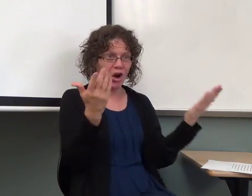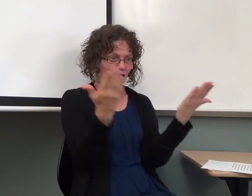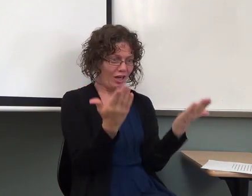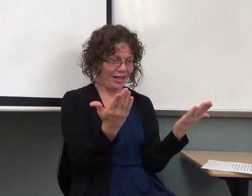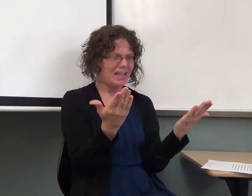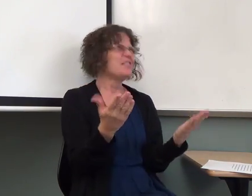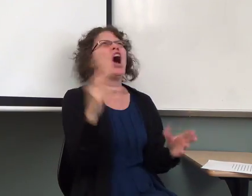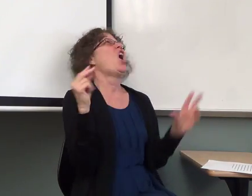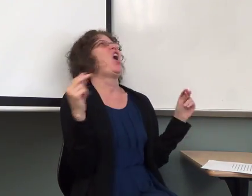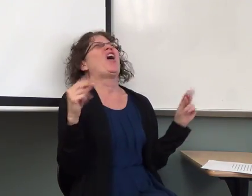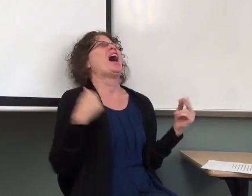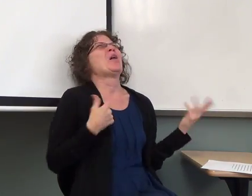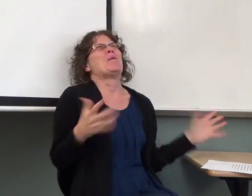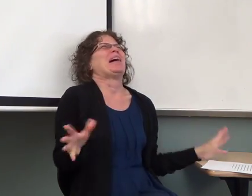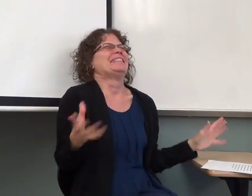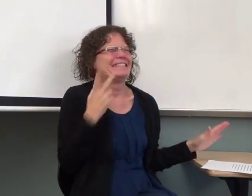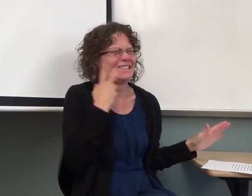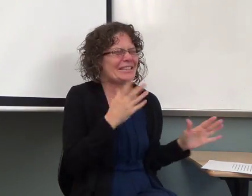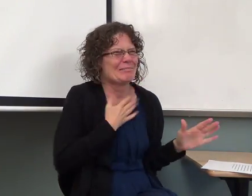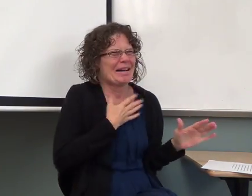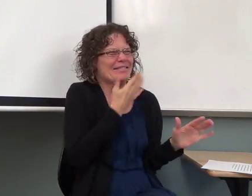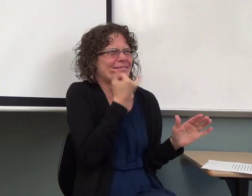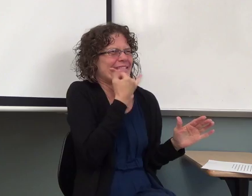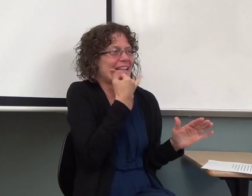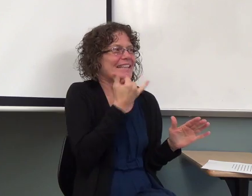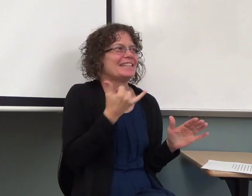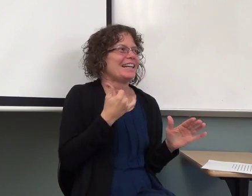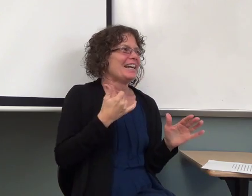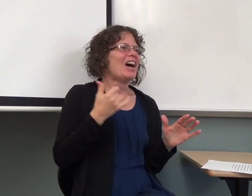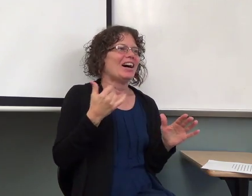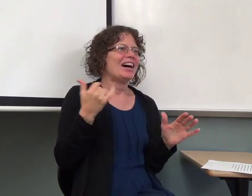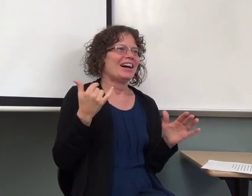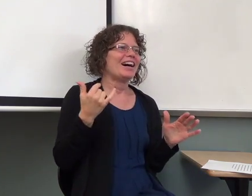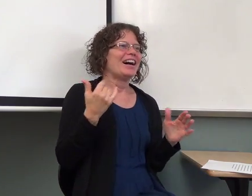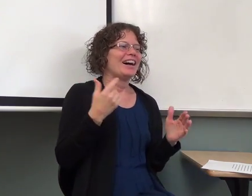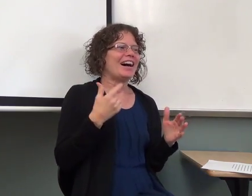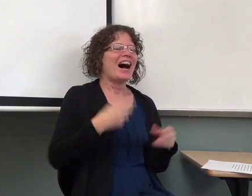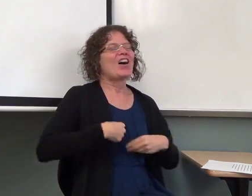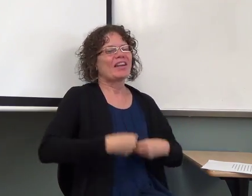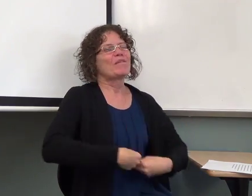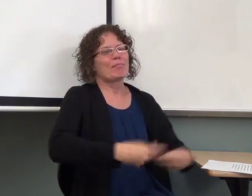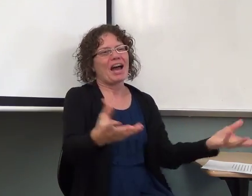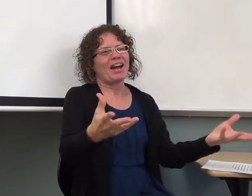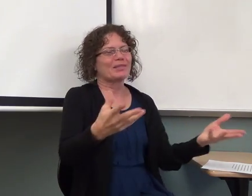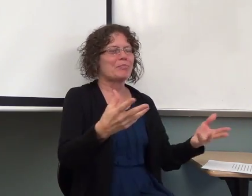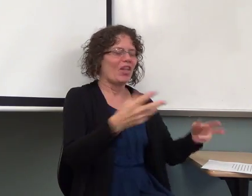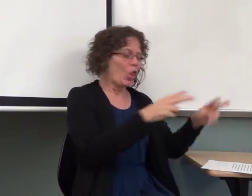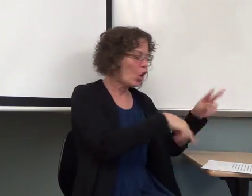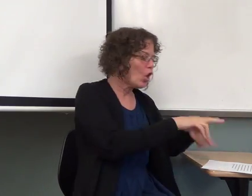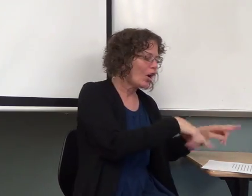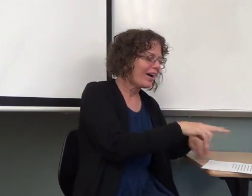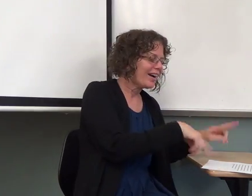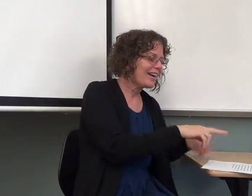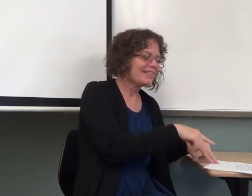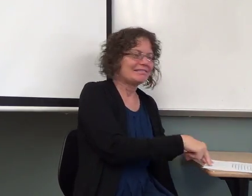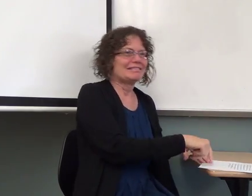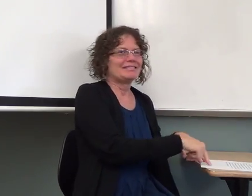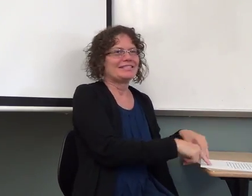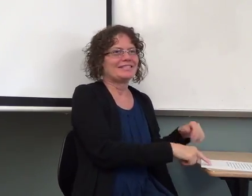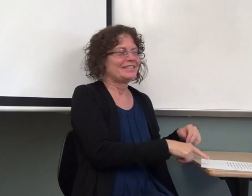I tell you what. I'm gonna look at these Yes. ones, and then I'll give it back to you. I Okay? don't wanna see mine. I don't think I brought them with me. I think I left them in the